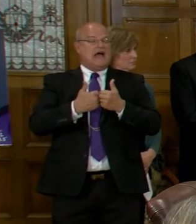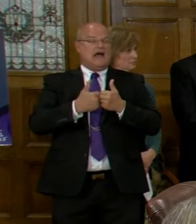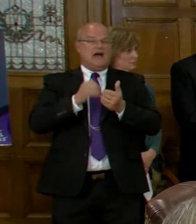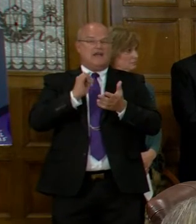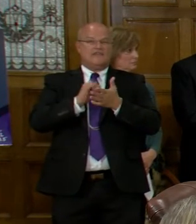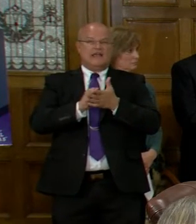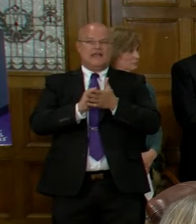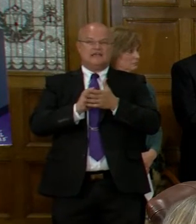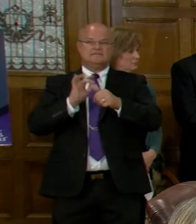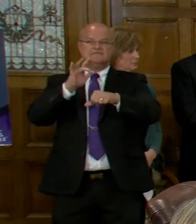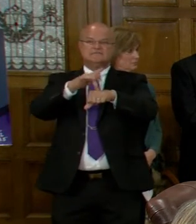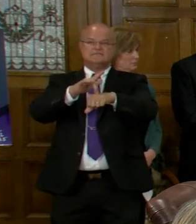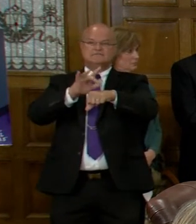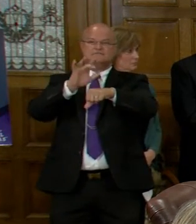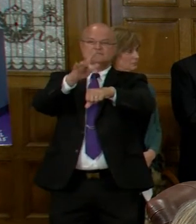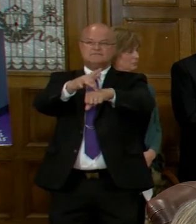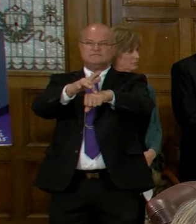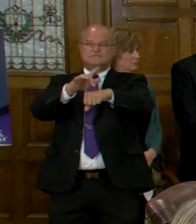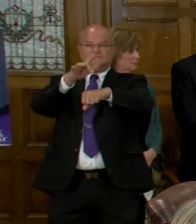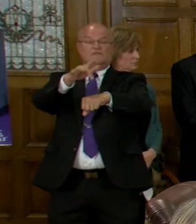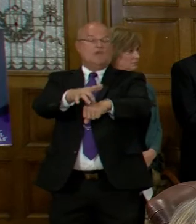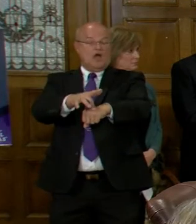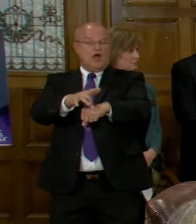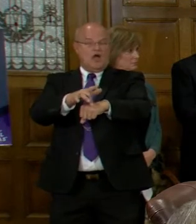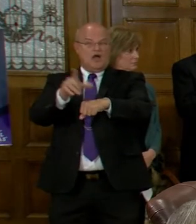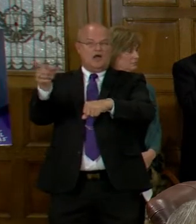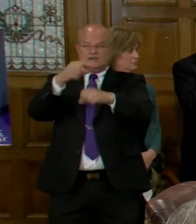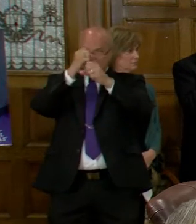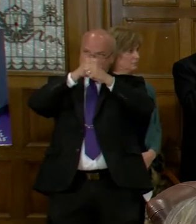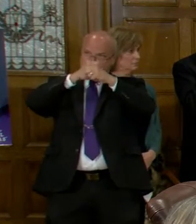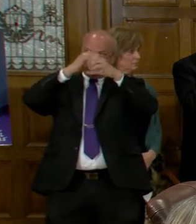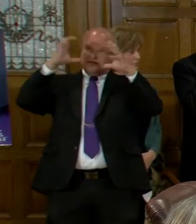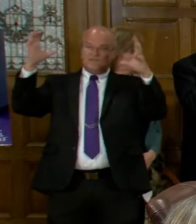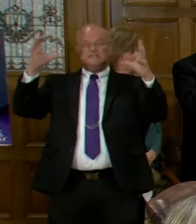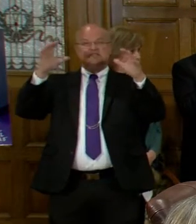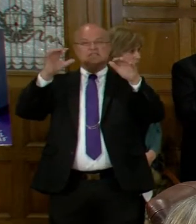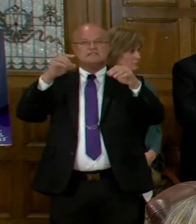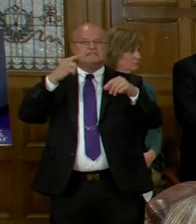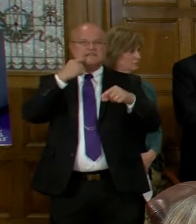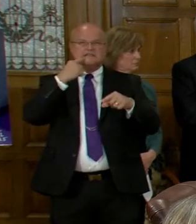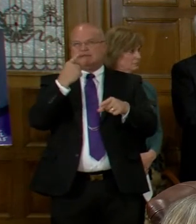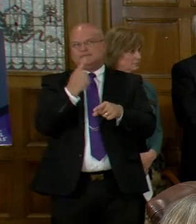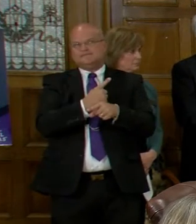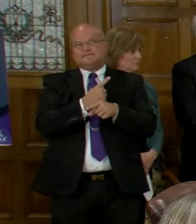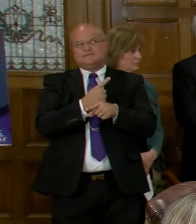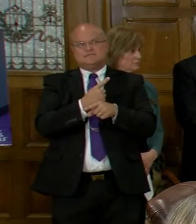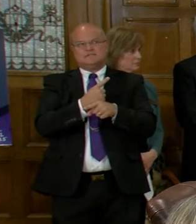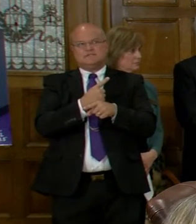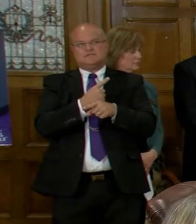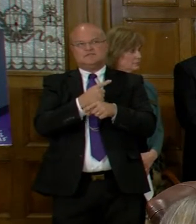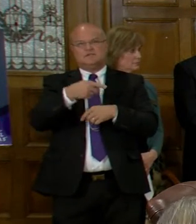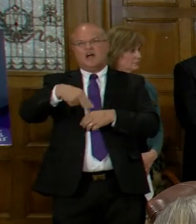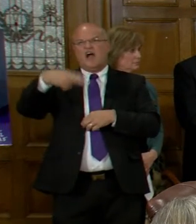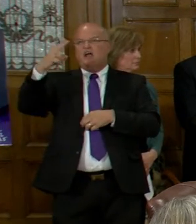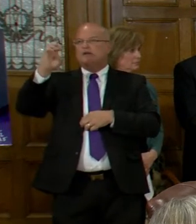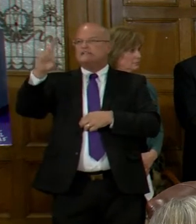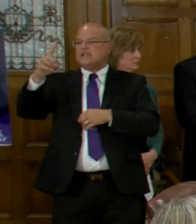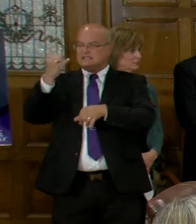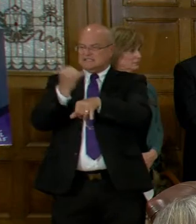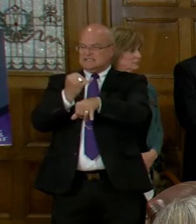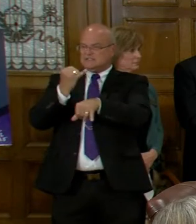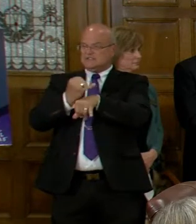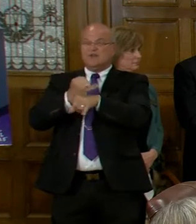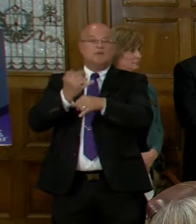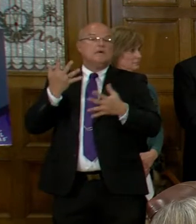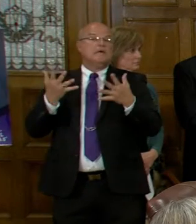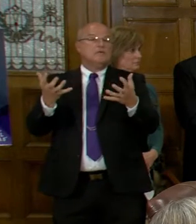that extends. You can envision a sister higher education institution